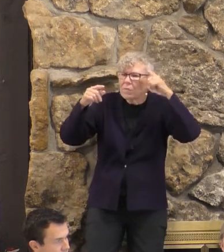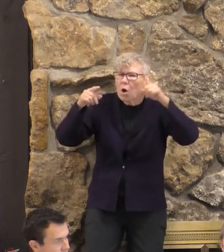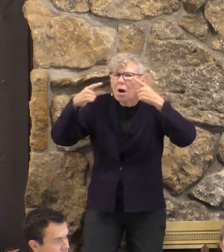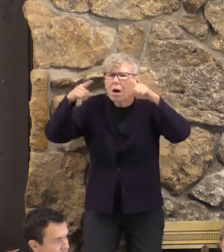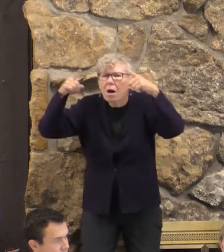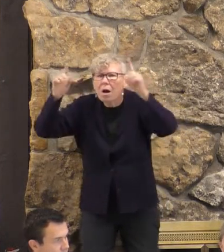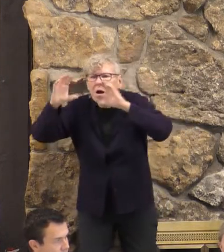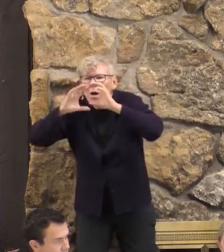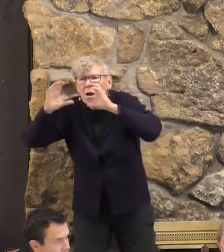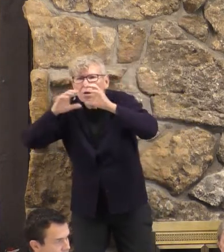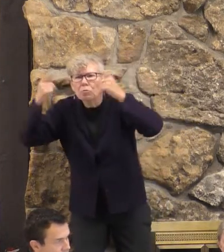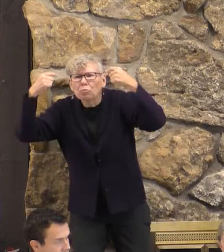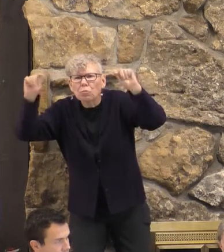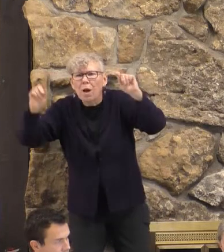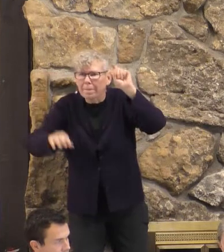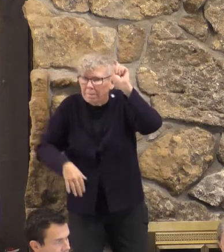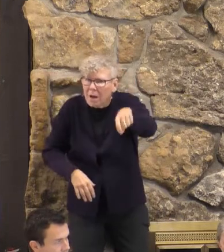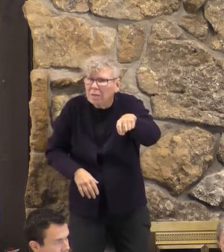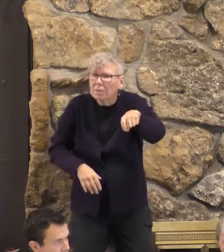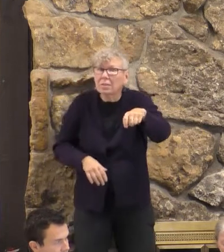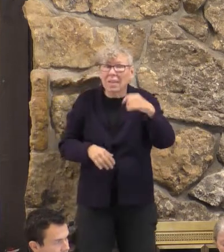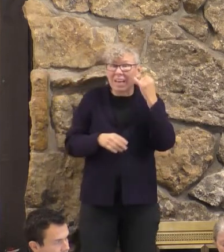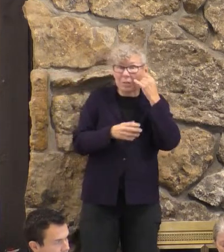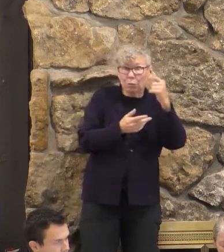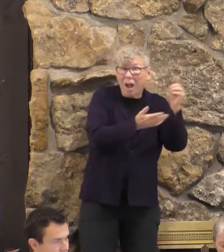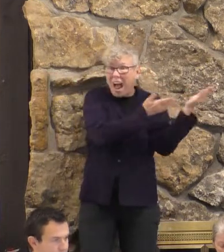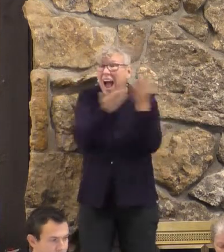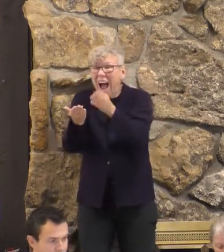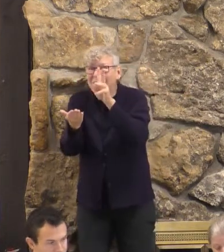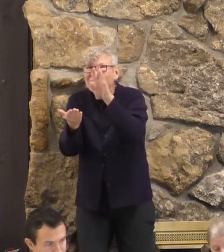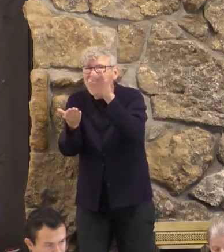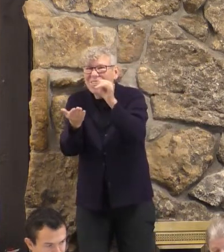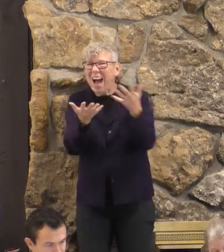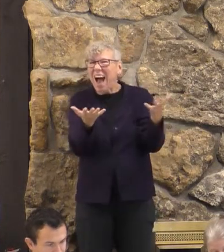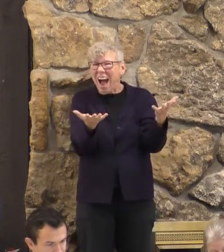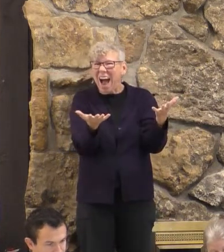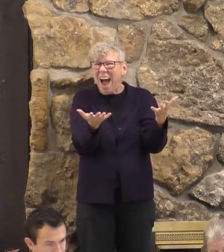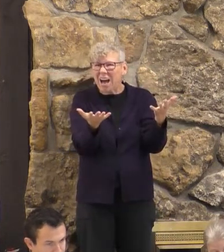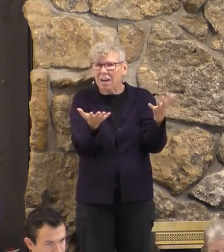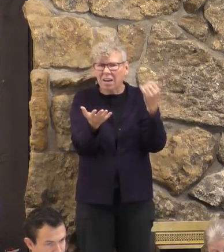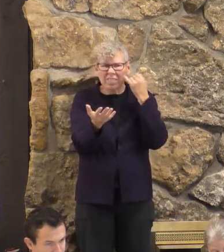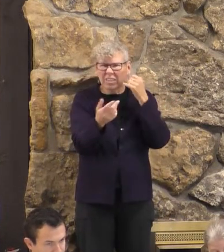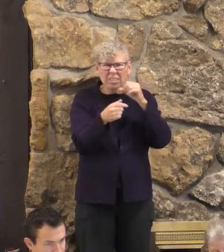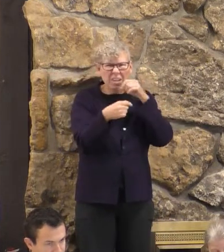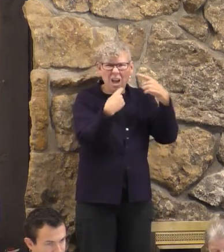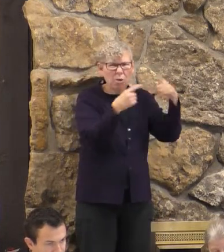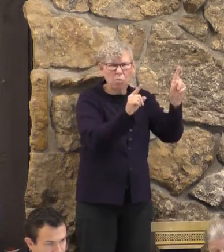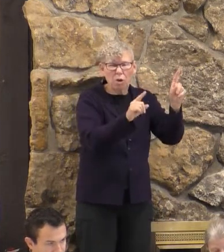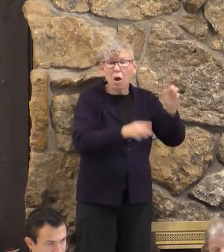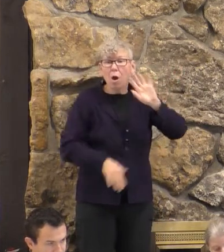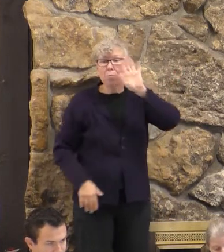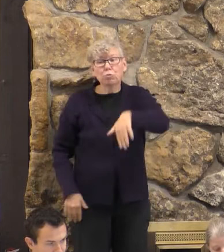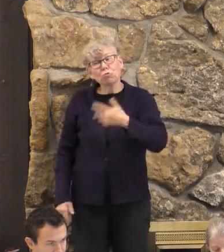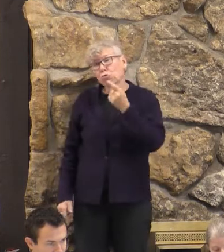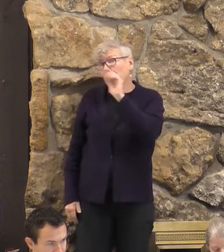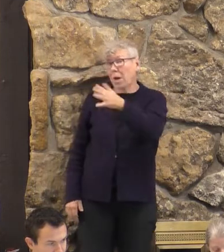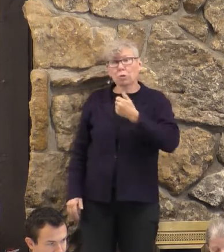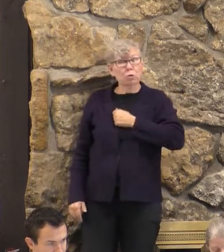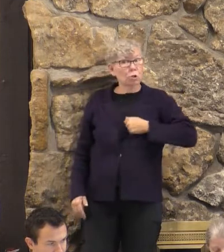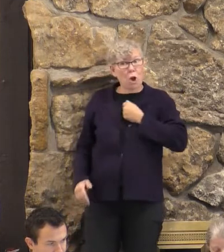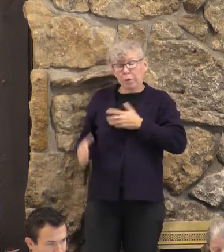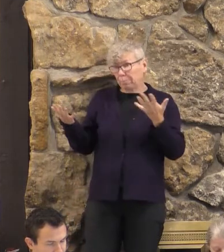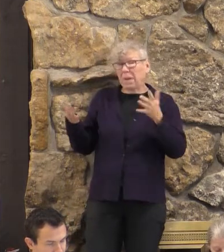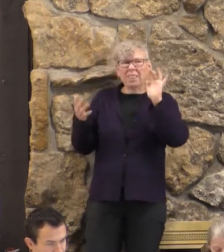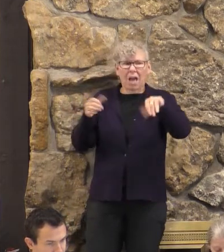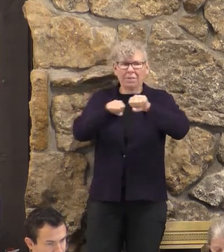effective communication and you probably violated the law. So again, I would absolutely encourage you, as your very first thing, talk to the